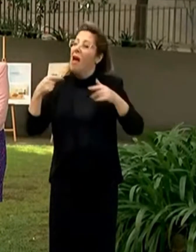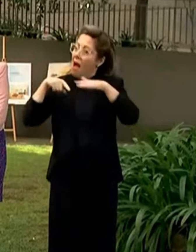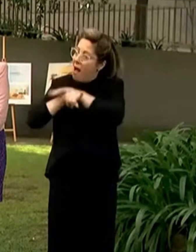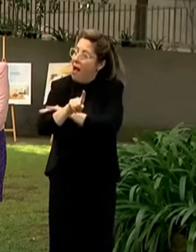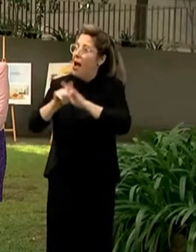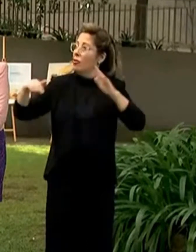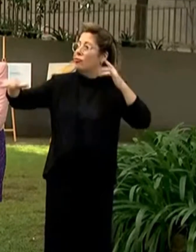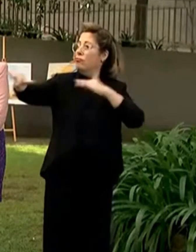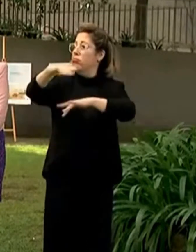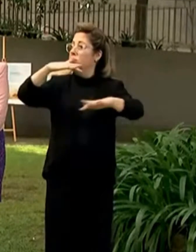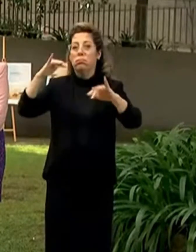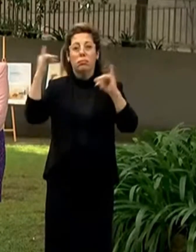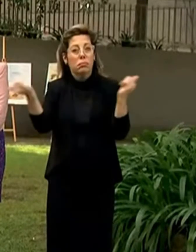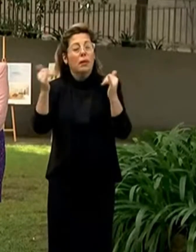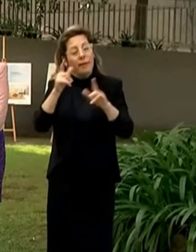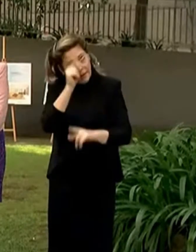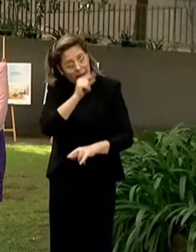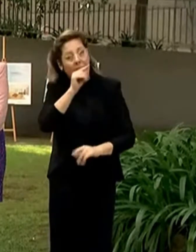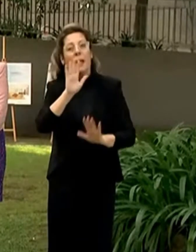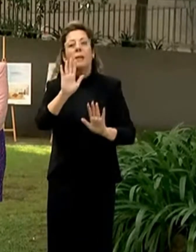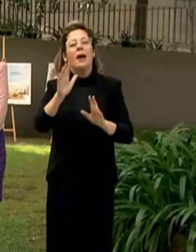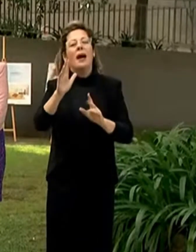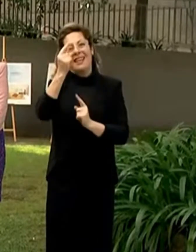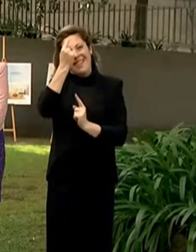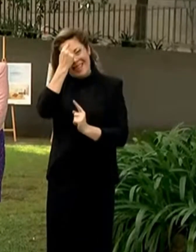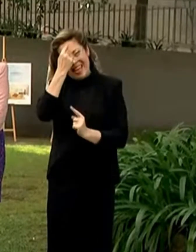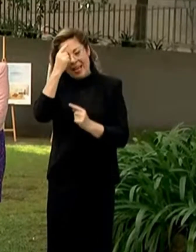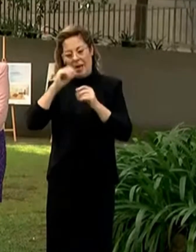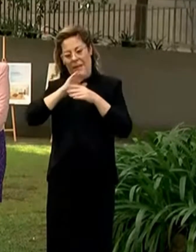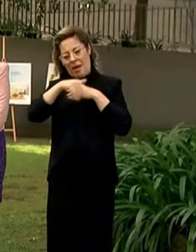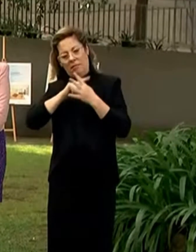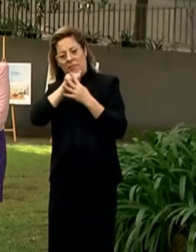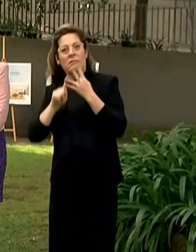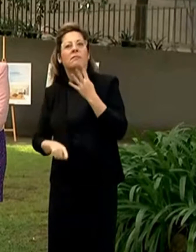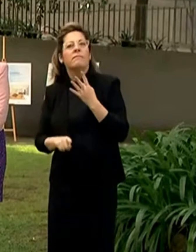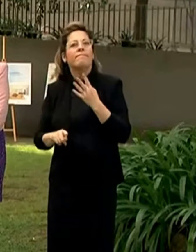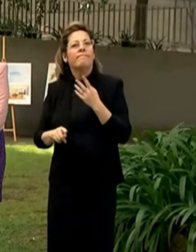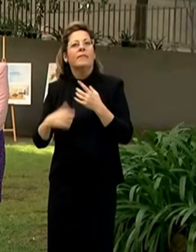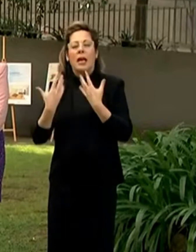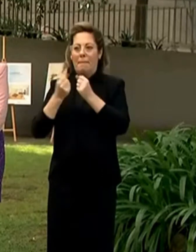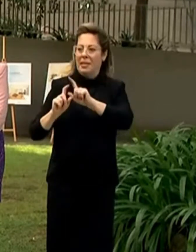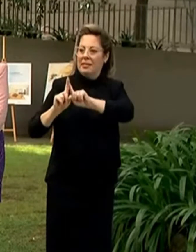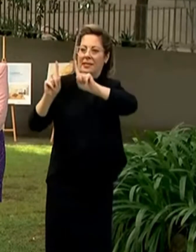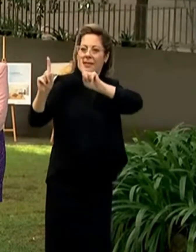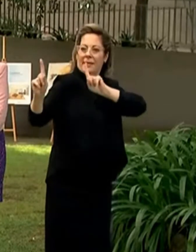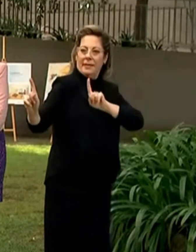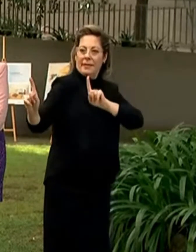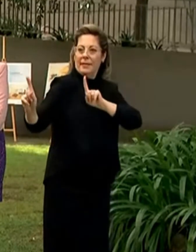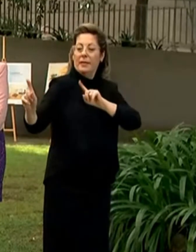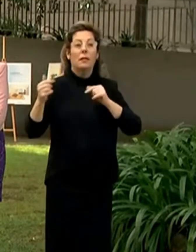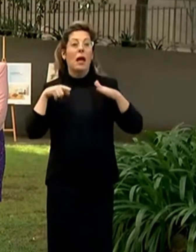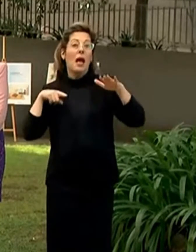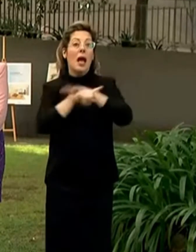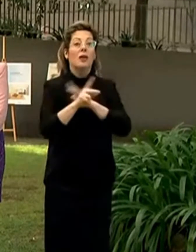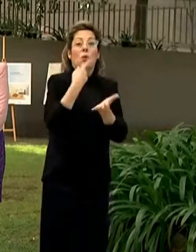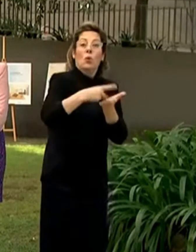So please, this is a time, maintain your social distancing when you're out and about. You don't necessarily need to wear a mask when